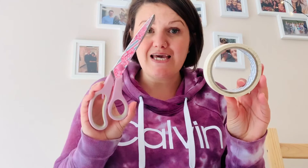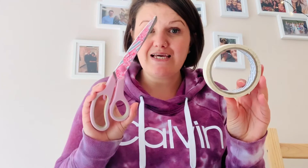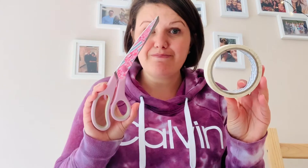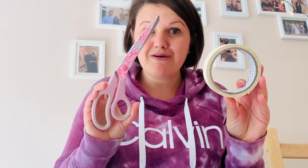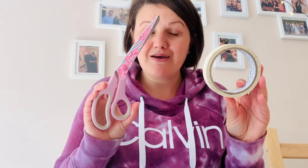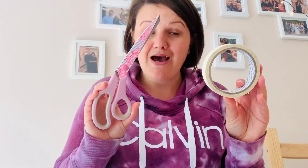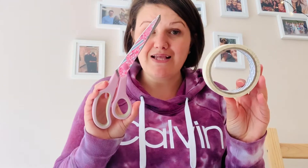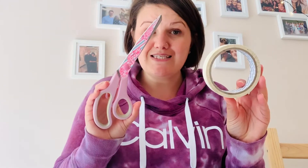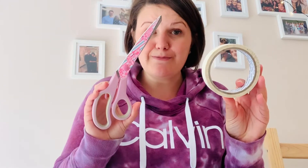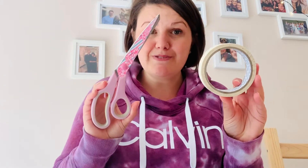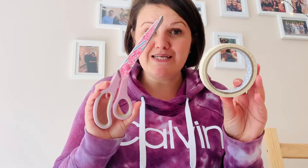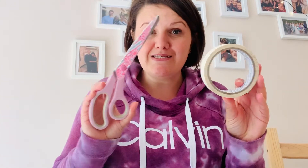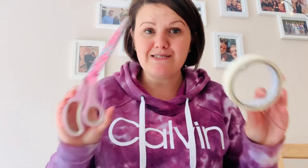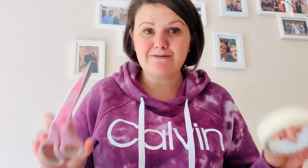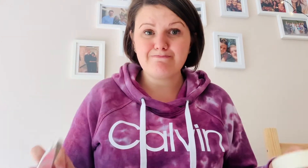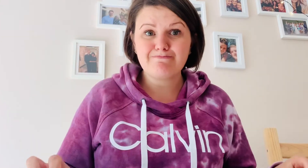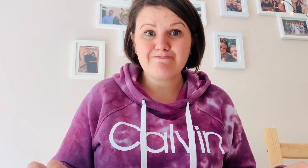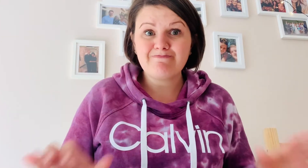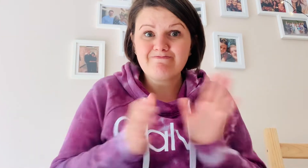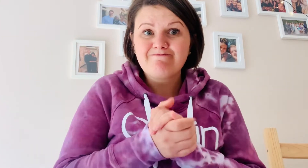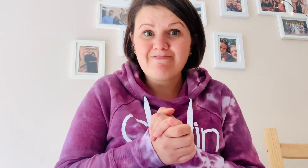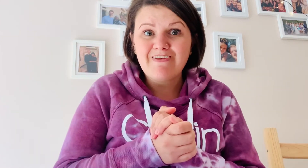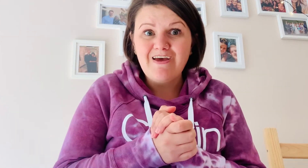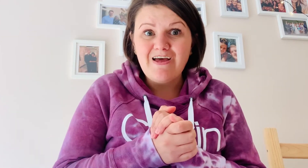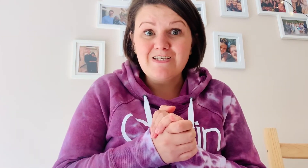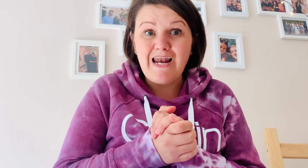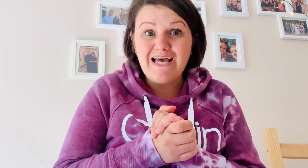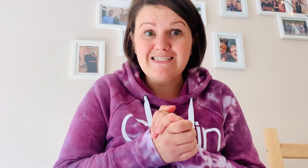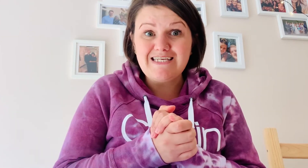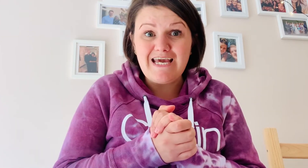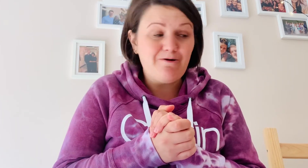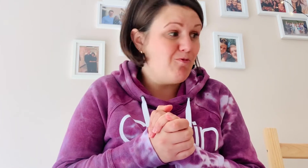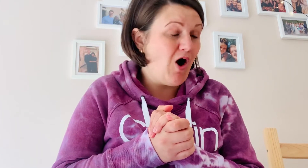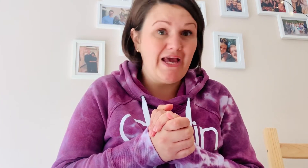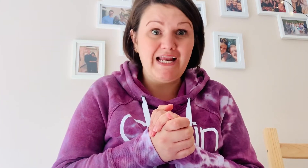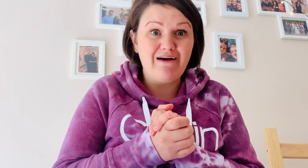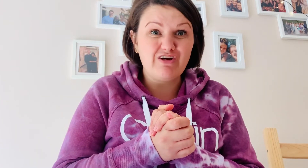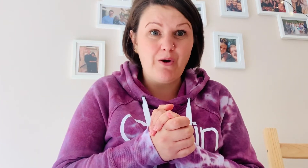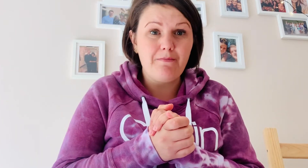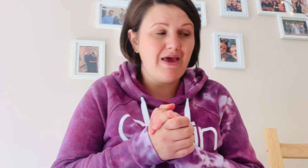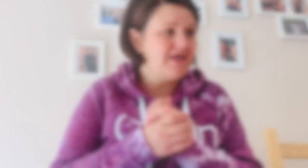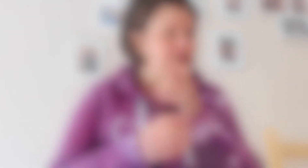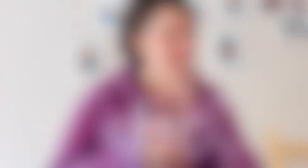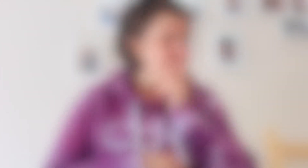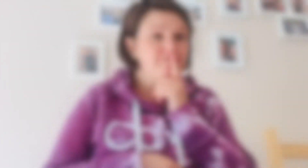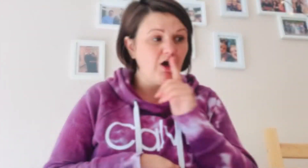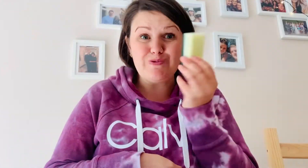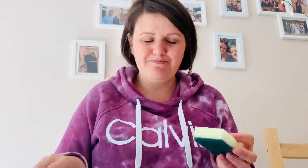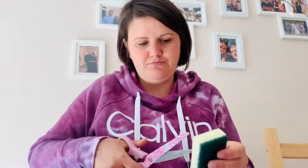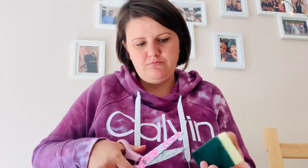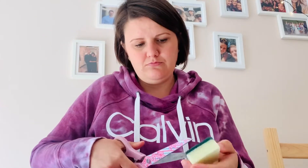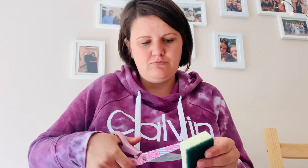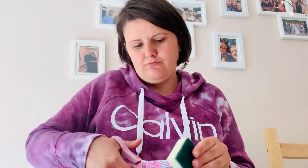masking tape and some scissors. So let's see what I can have a go at making.